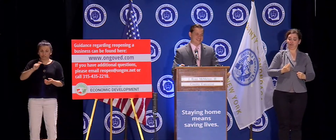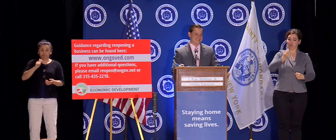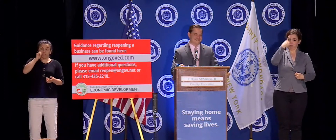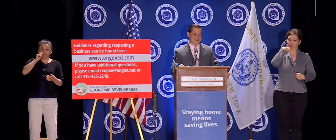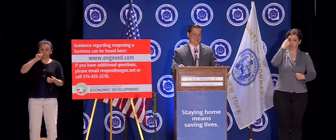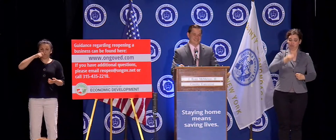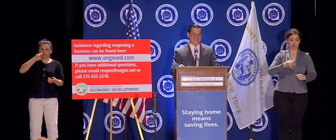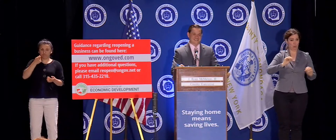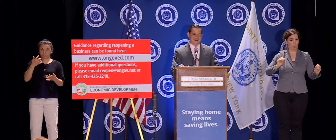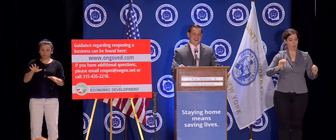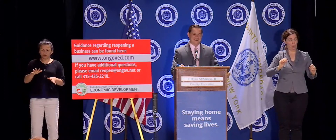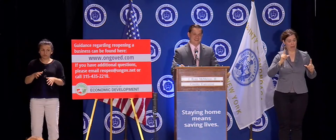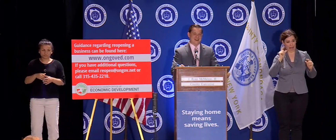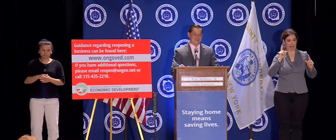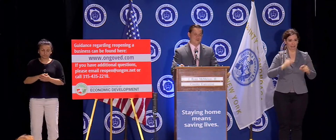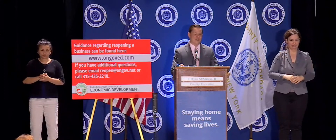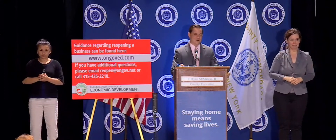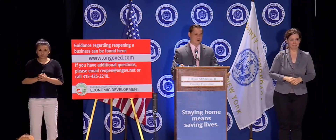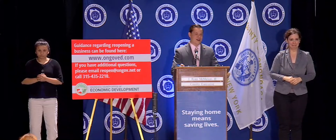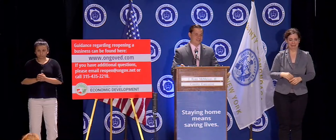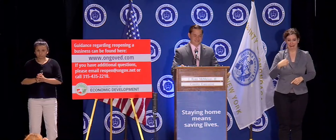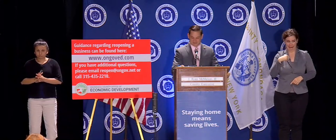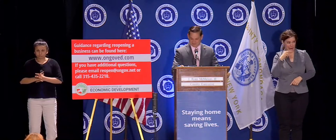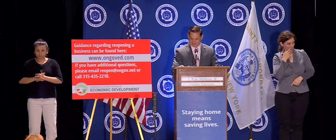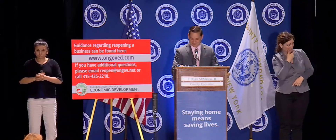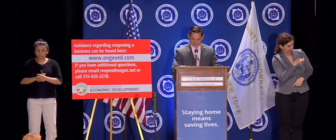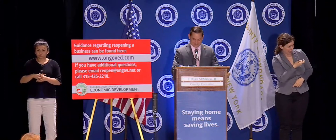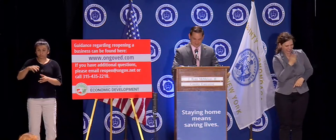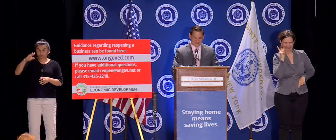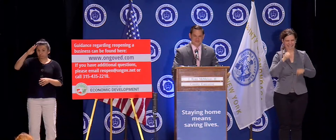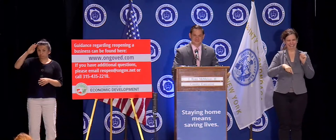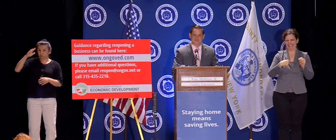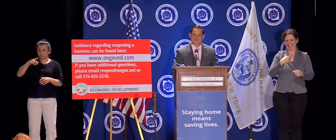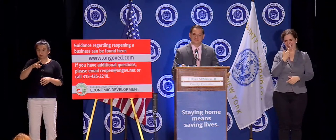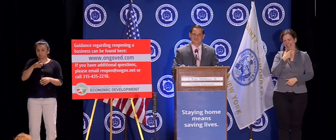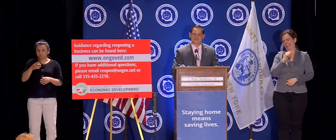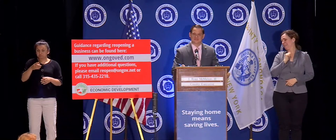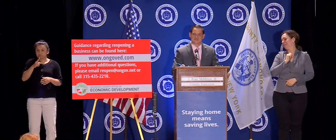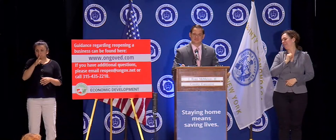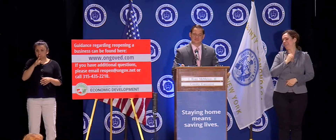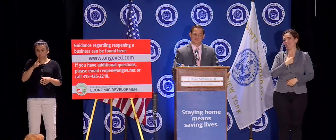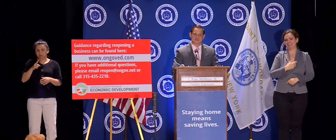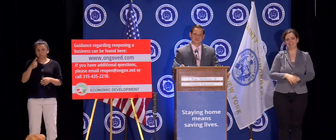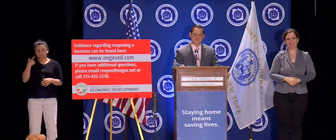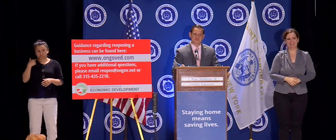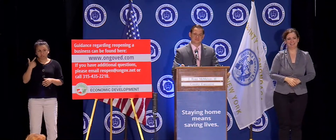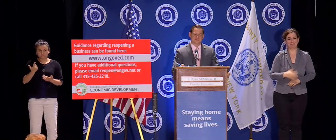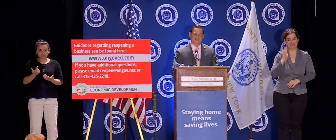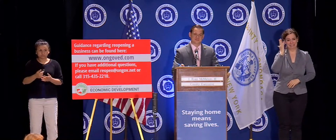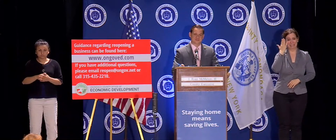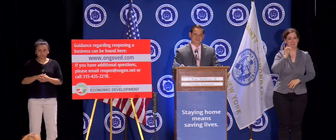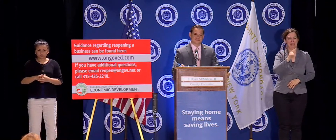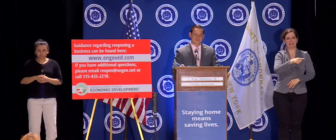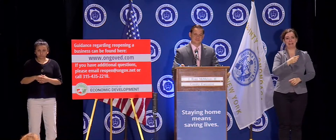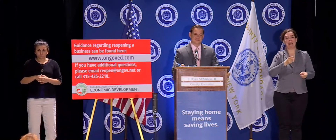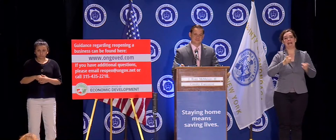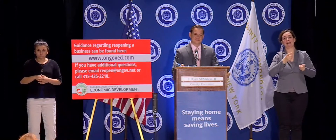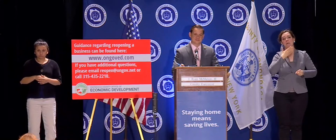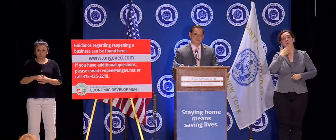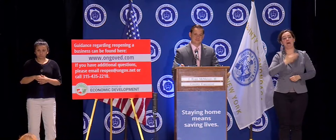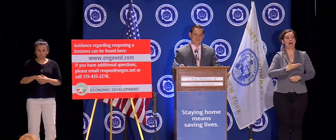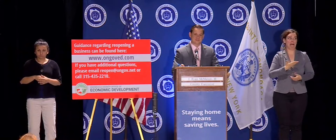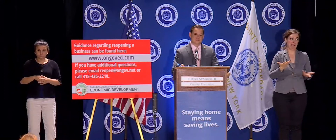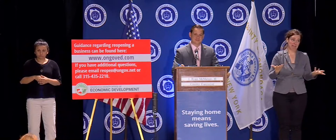was certainly he handled it very well. I have a question from our sports department. They're wondering if you've been in touch with anyone at